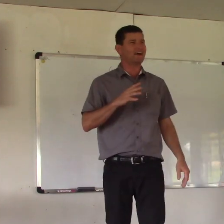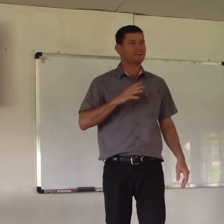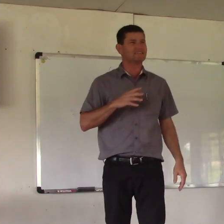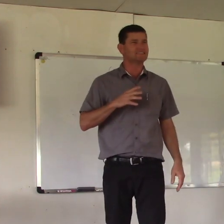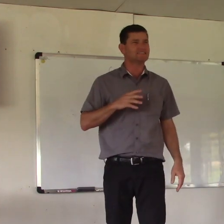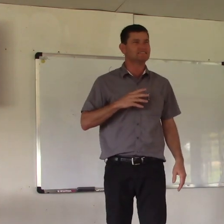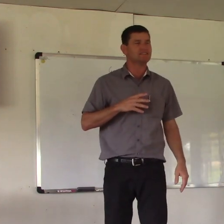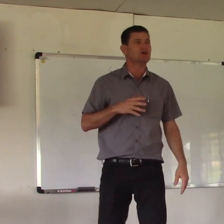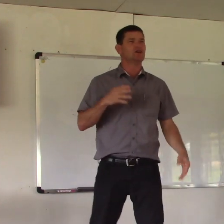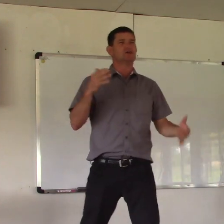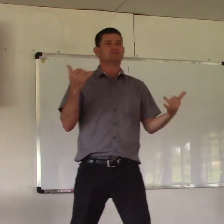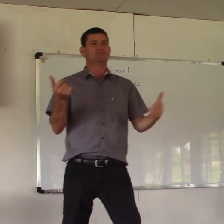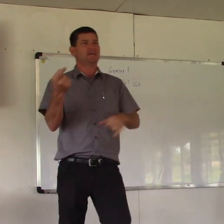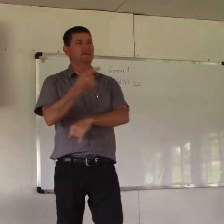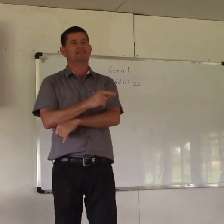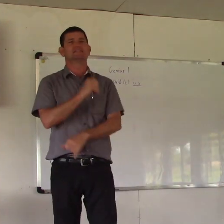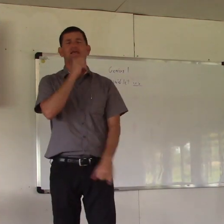Fine. Today, no.